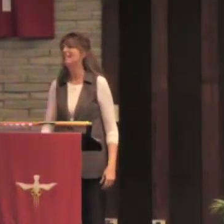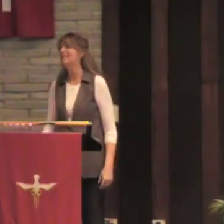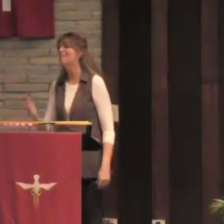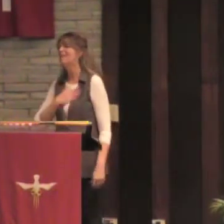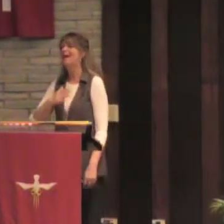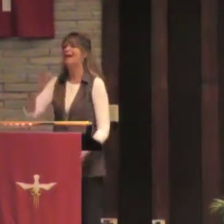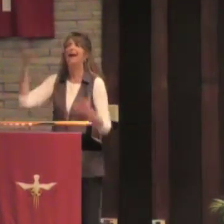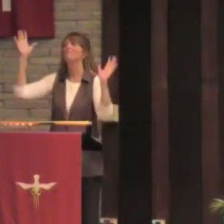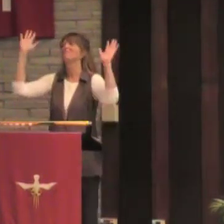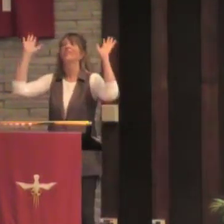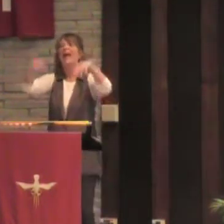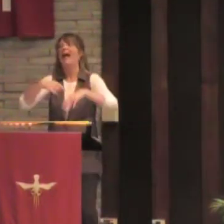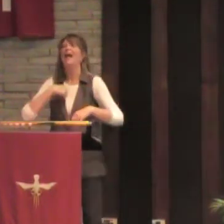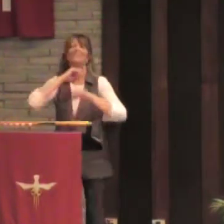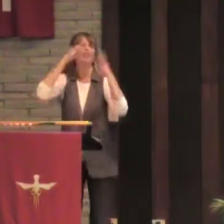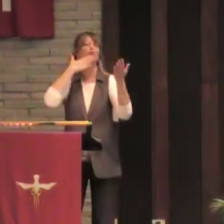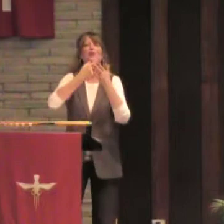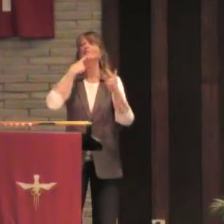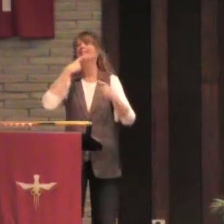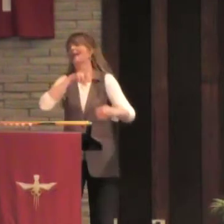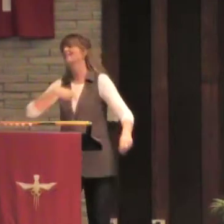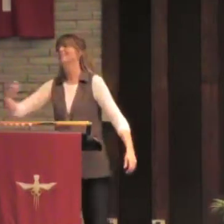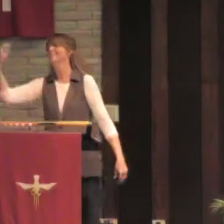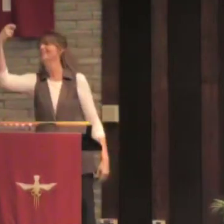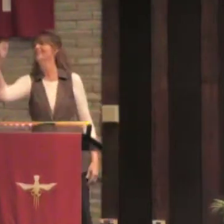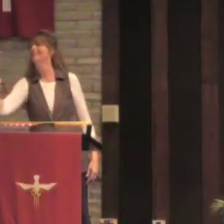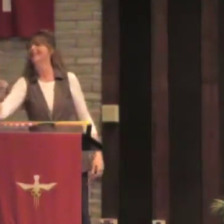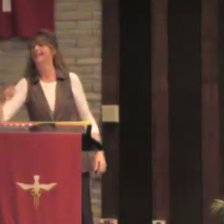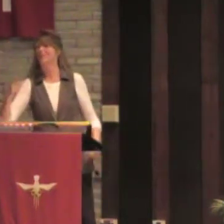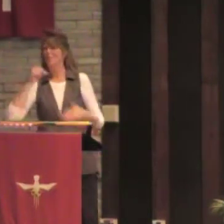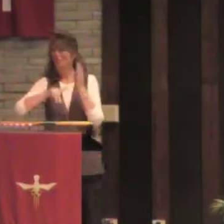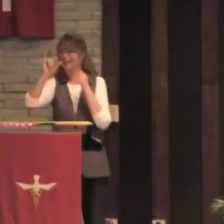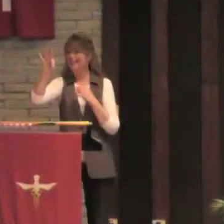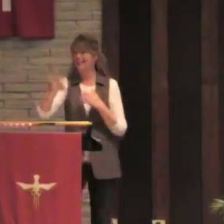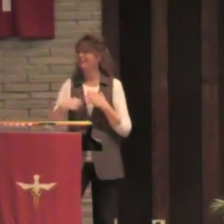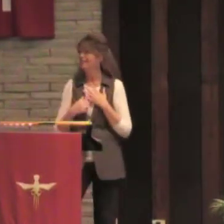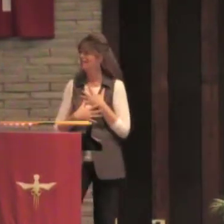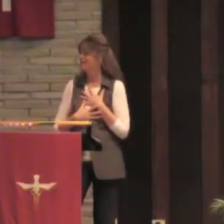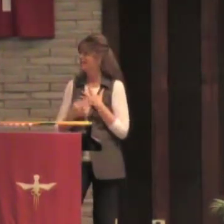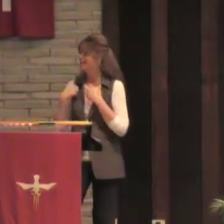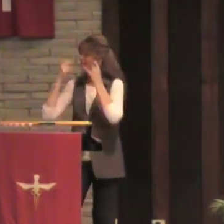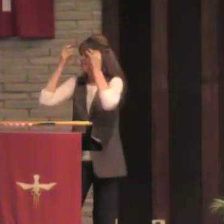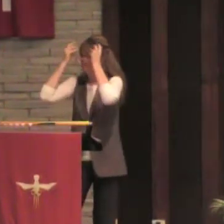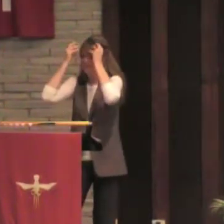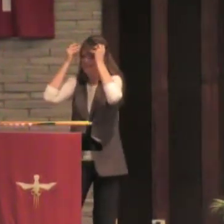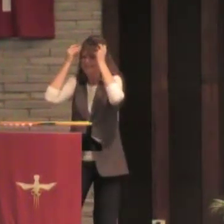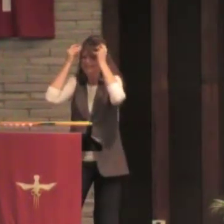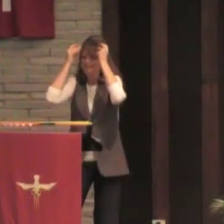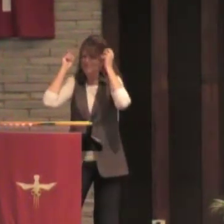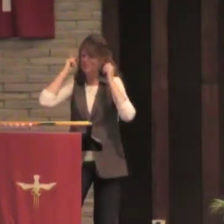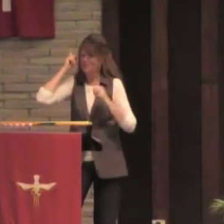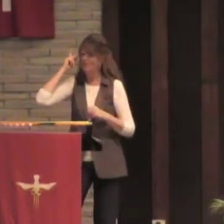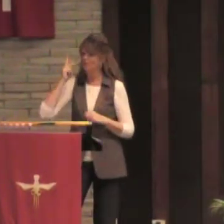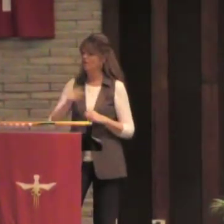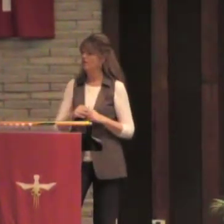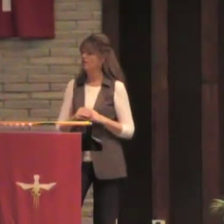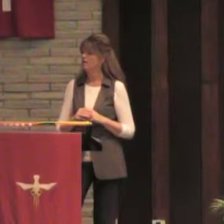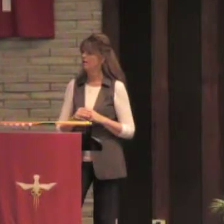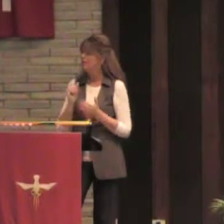You know, can you imagine it if my kid came up and said, oh, my mom stunk, or my dad's was horrible. I better not say anymore and just come